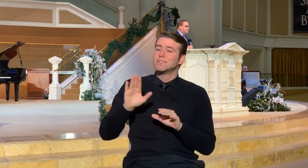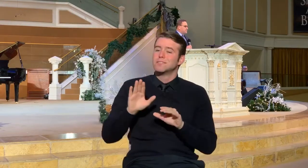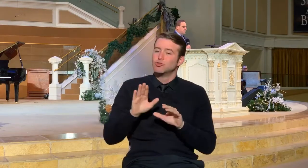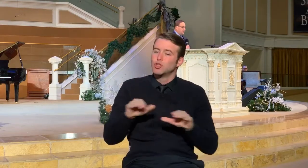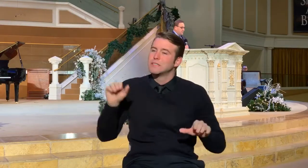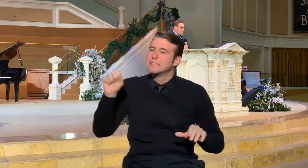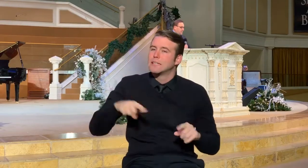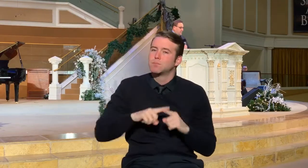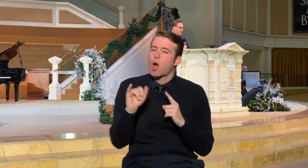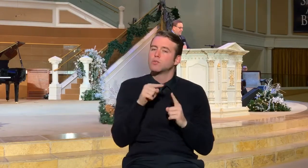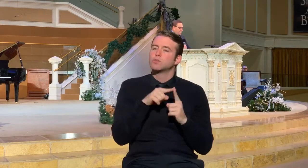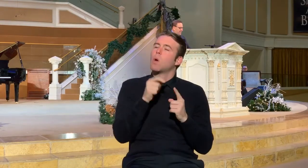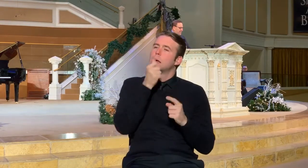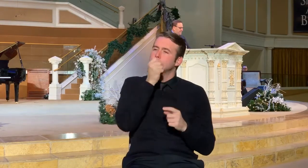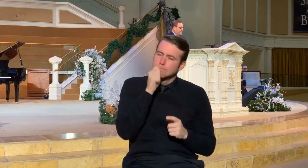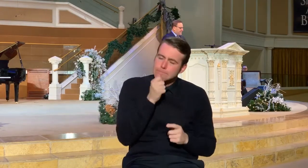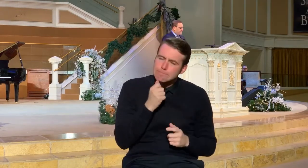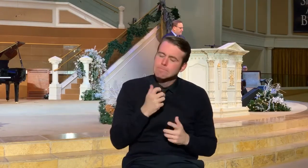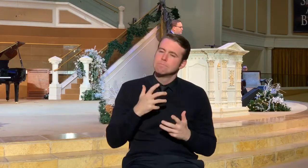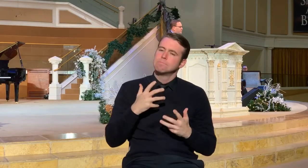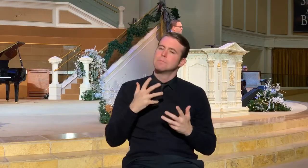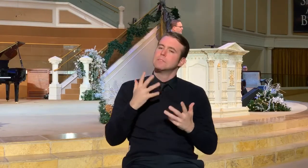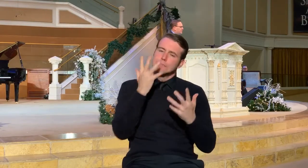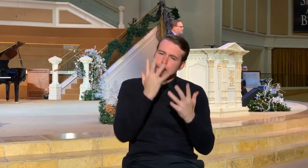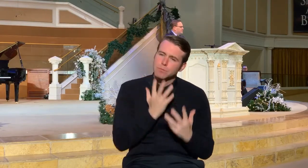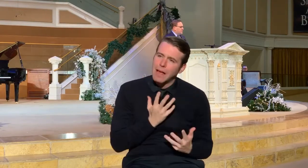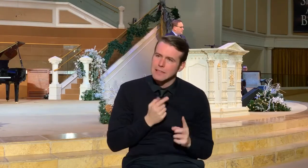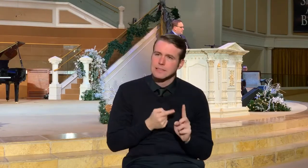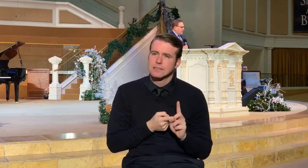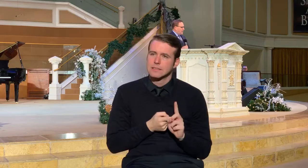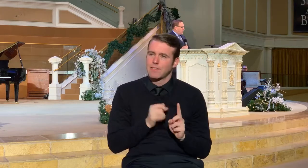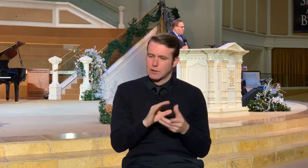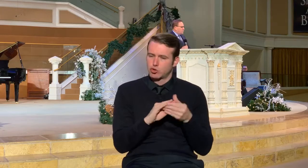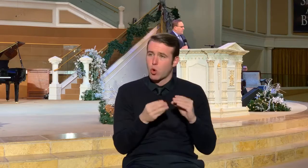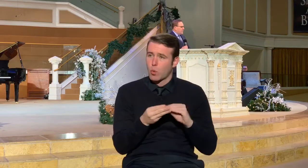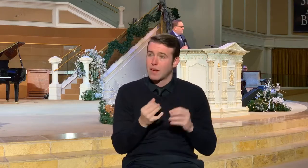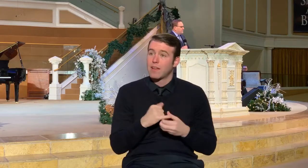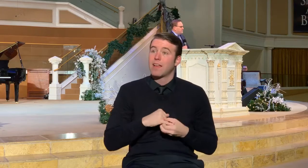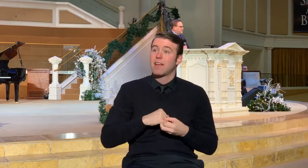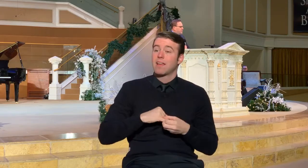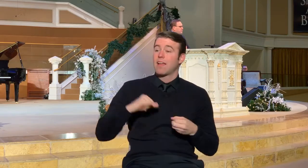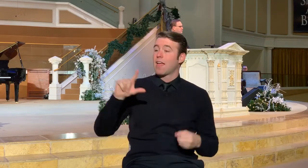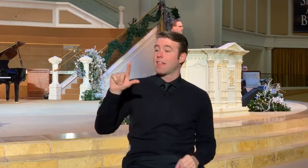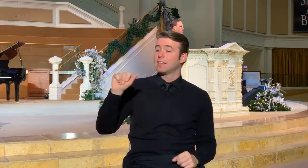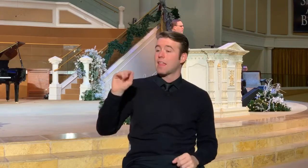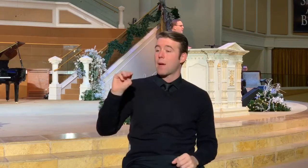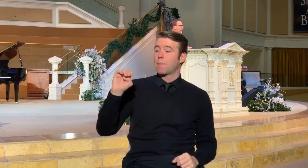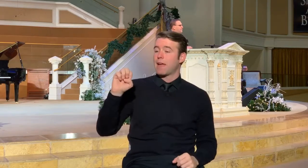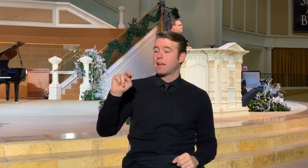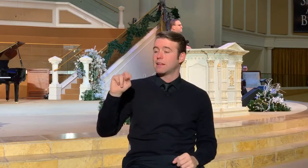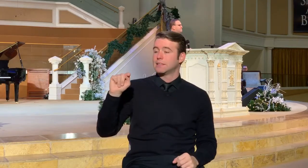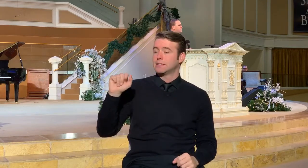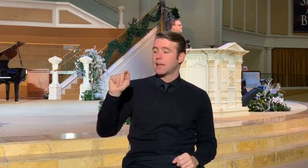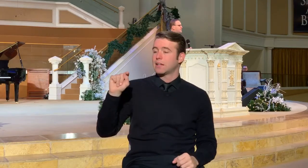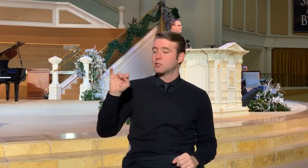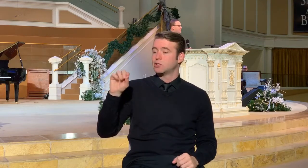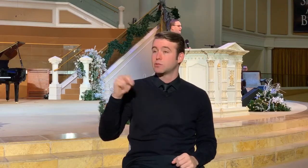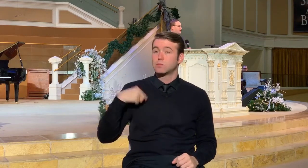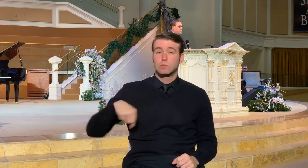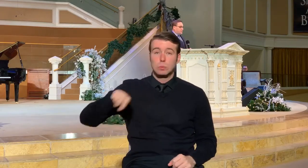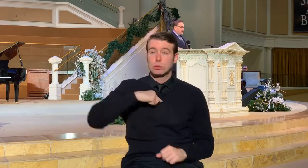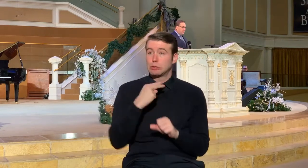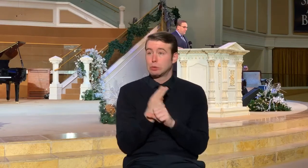lament. It is a lamentation, which is not a word we use a whole lot, so